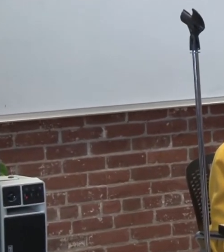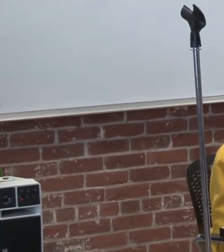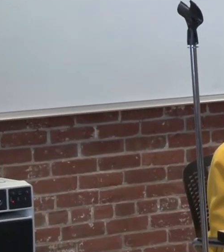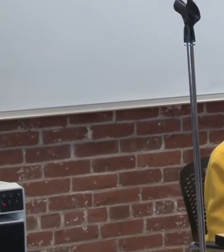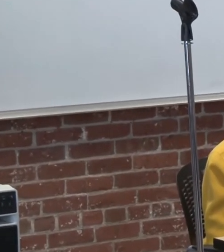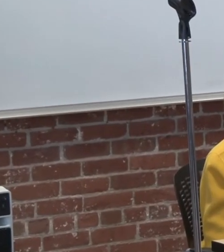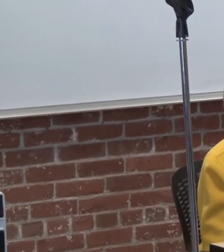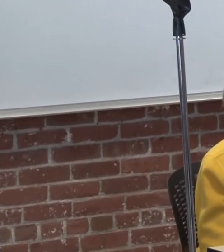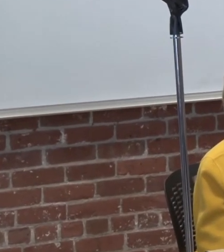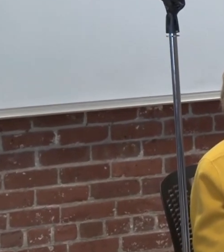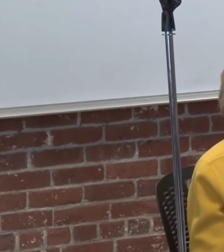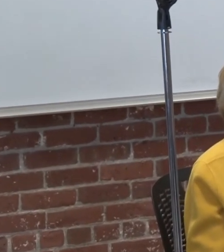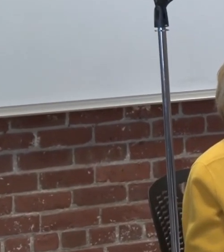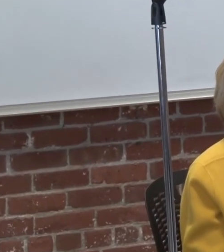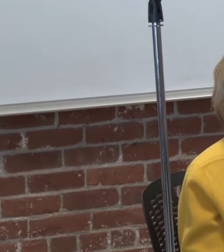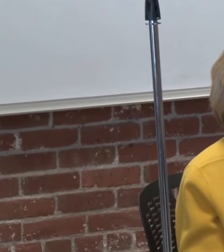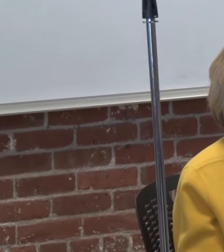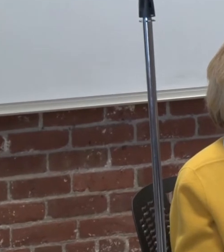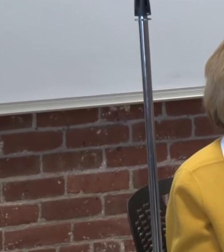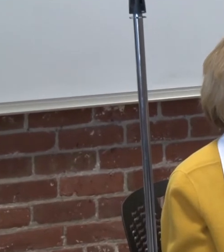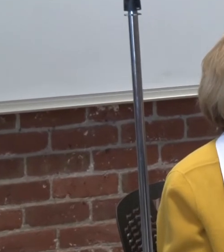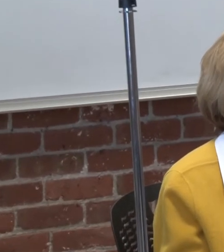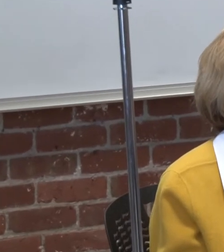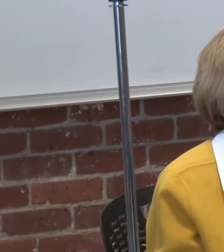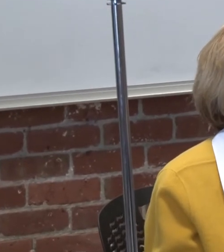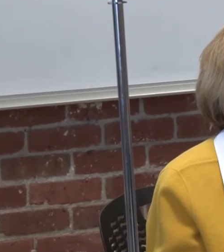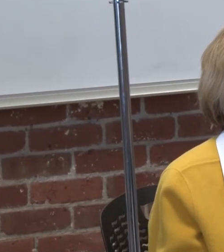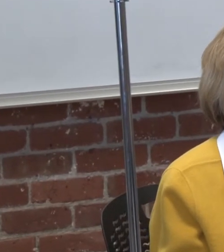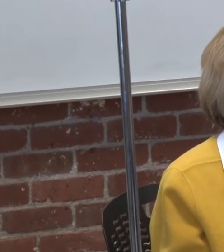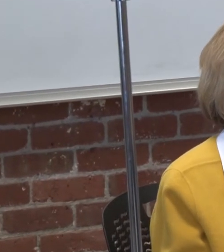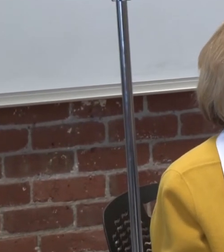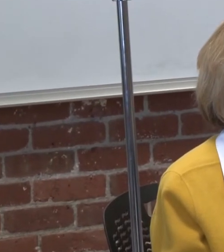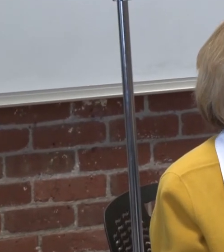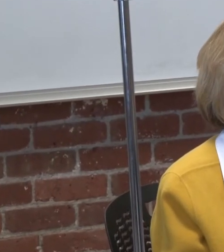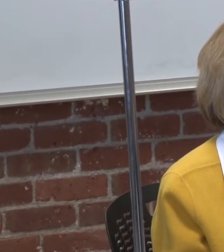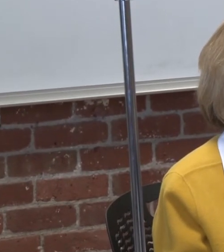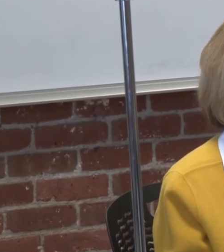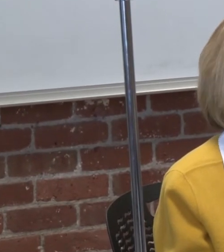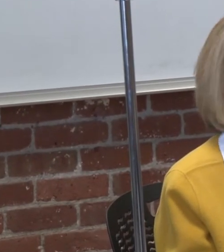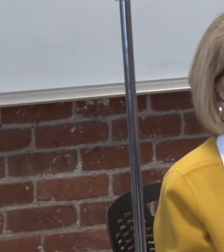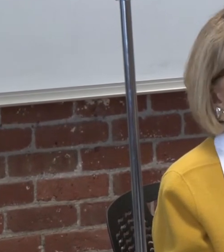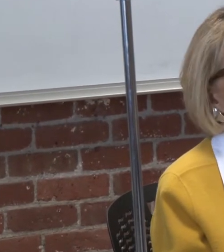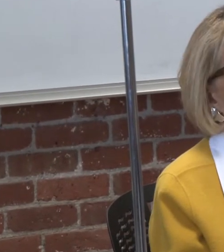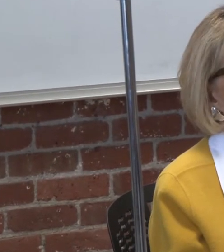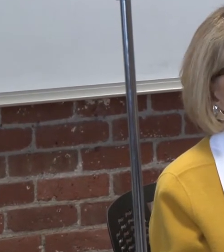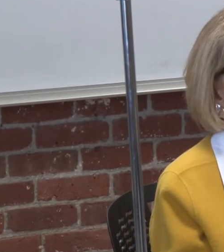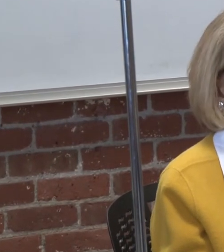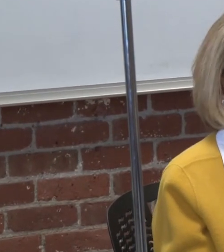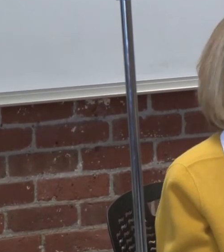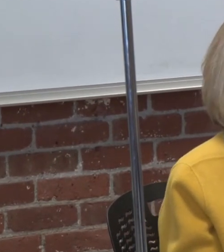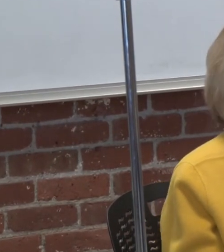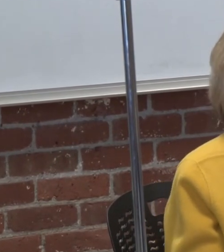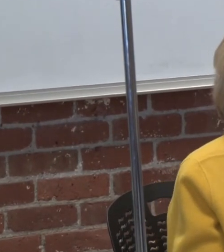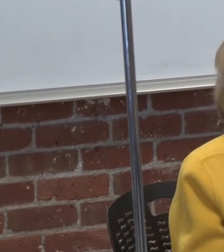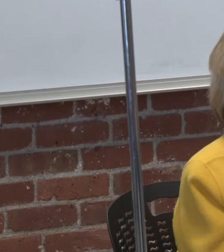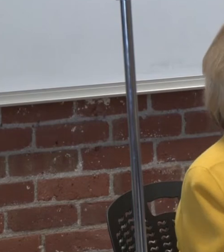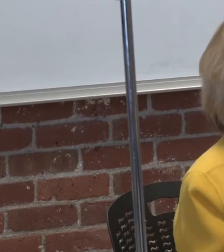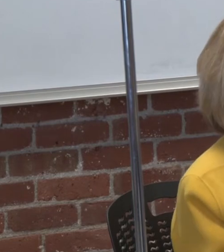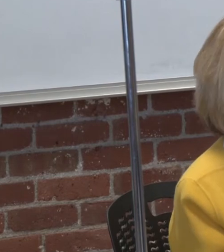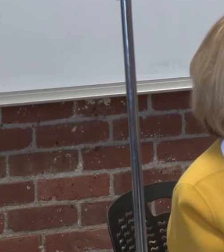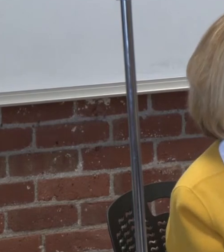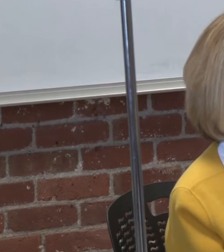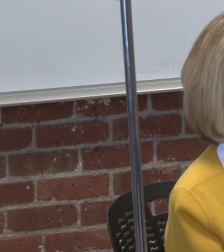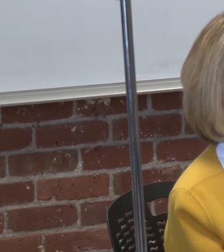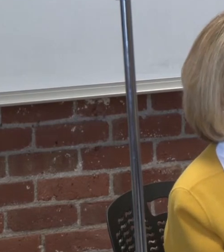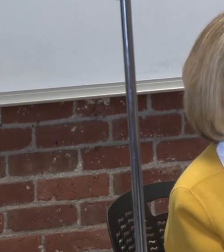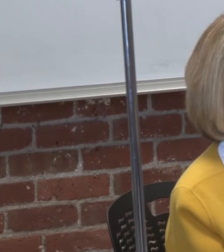is predominantly female. Our former comptroller used to say it was a damned matriarchy. He was one of the